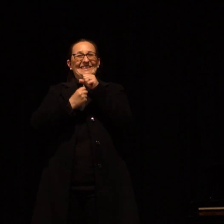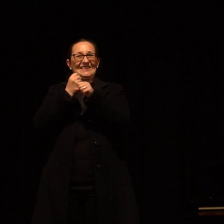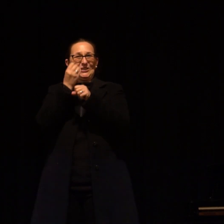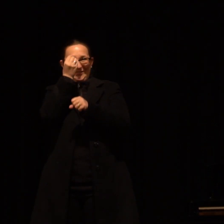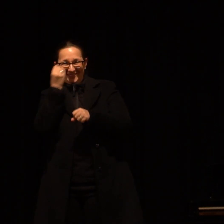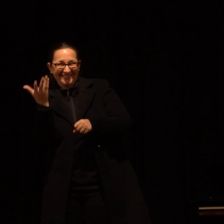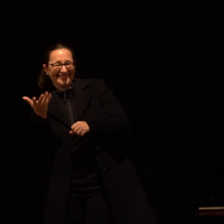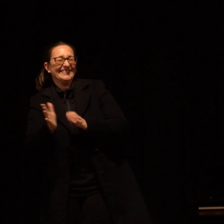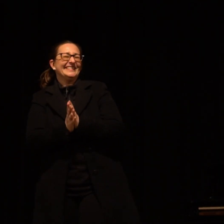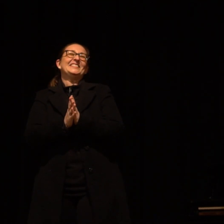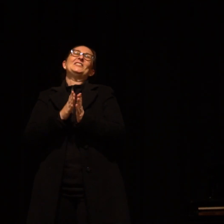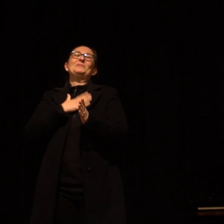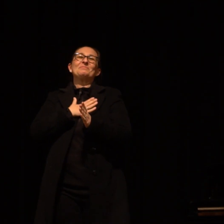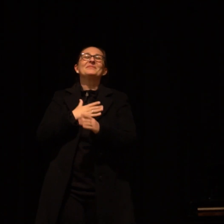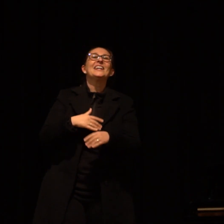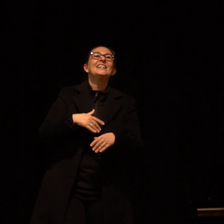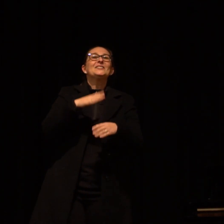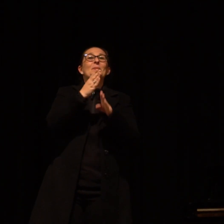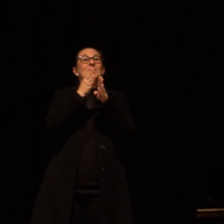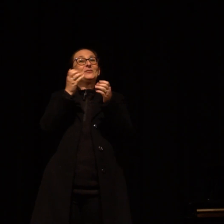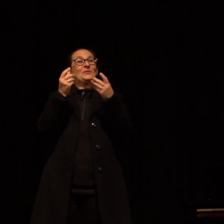He was my bus driver for 14 years.